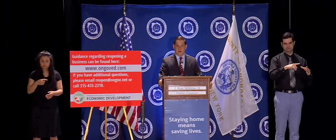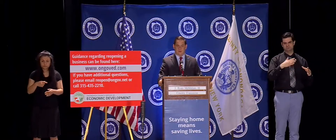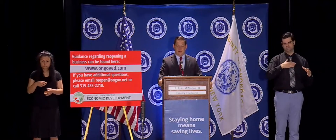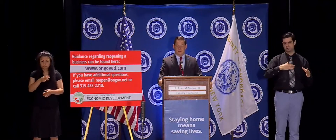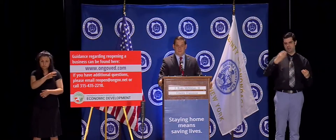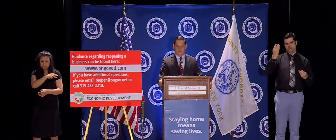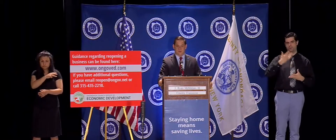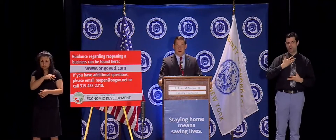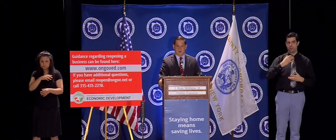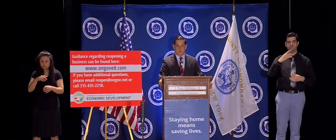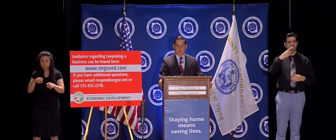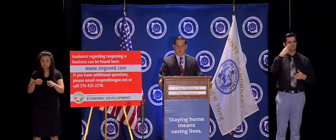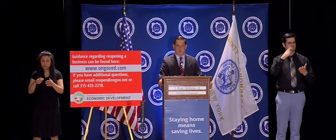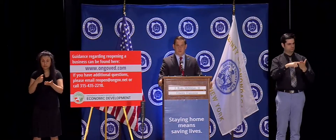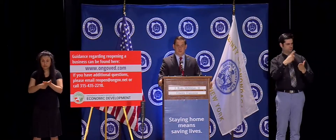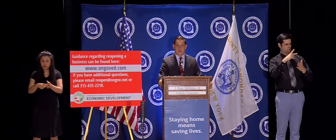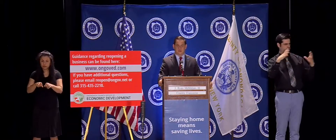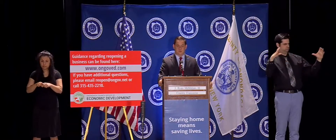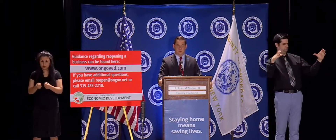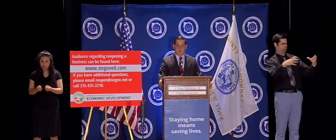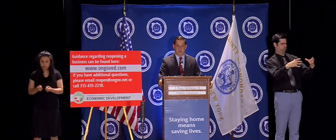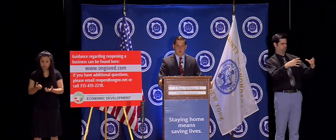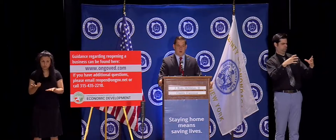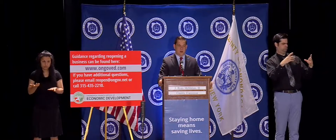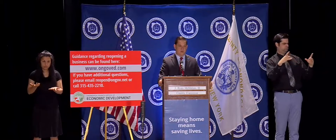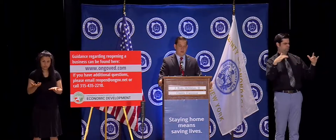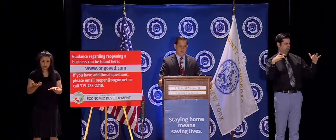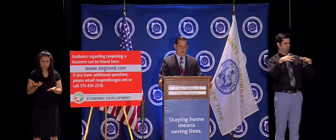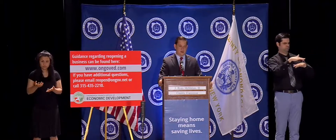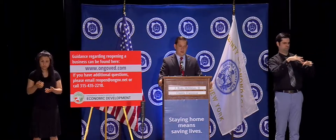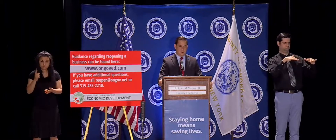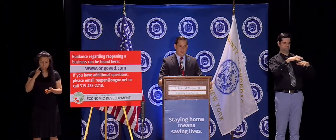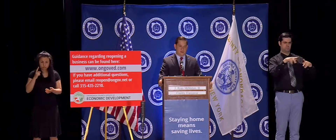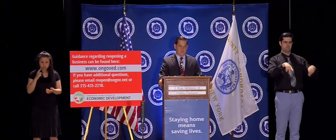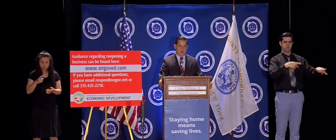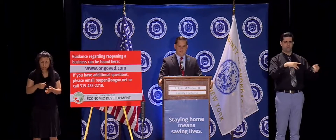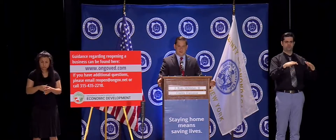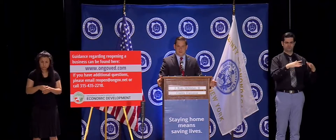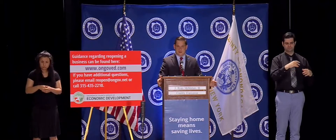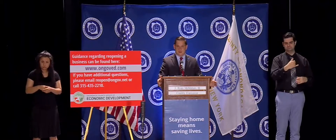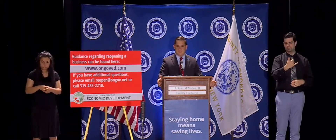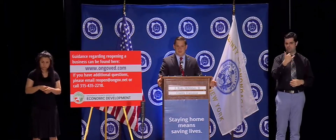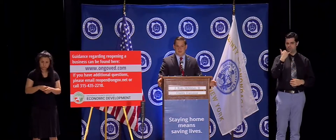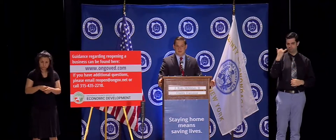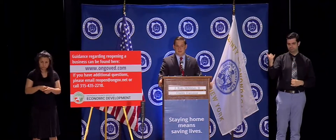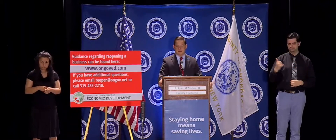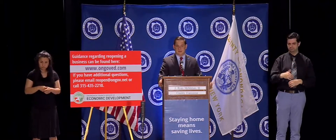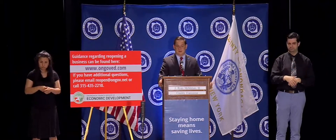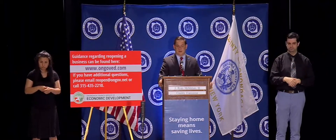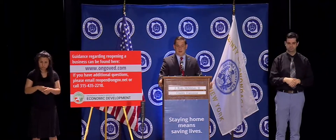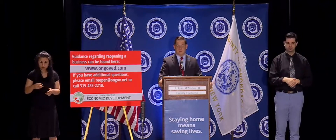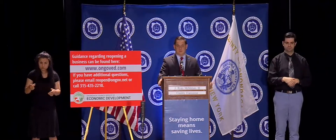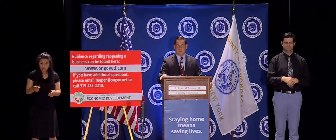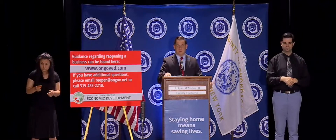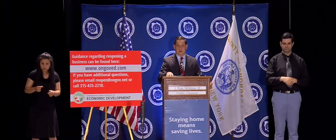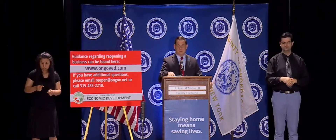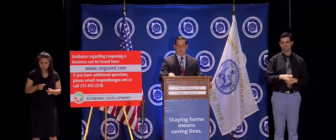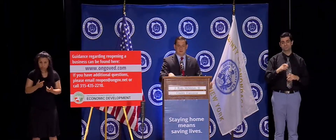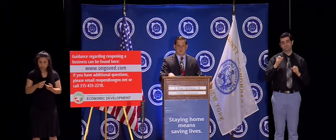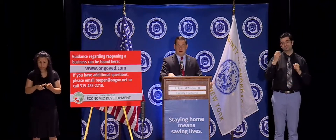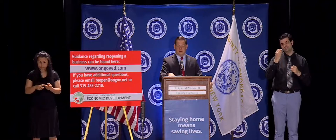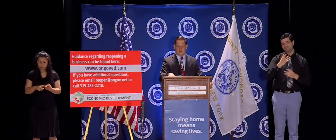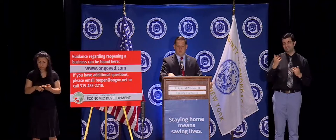every day, right? I wonder what percentage of people jaywalk every day. But you're going to have people